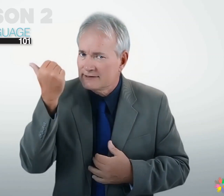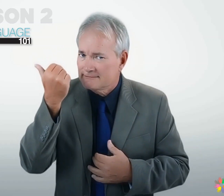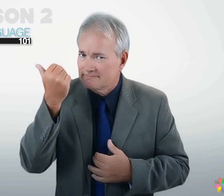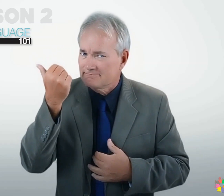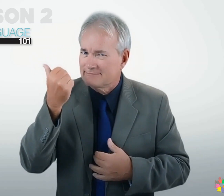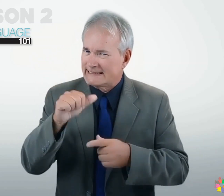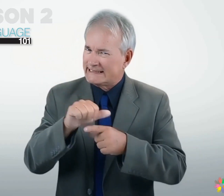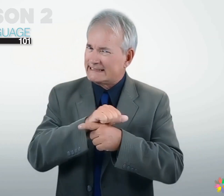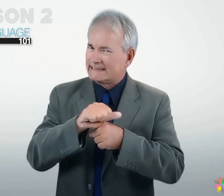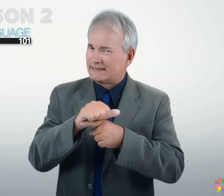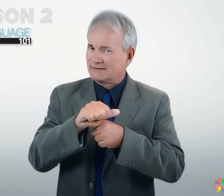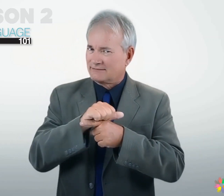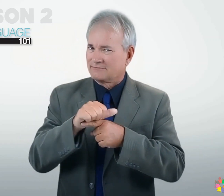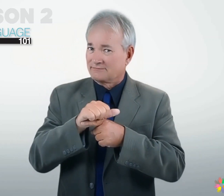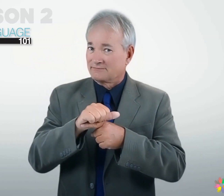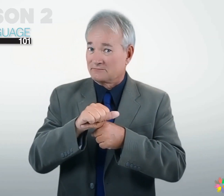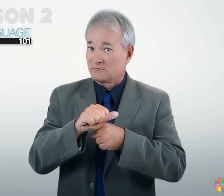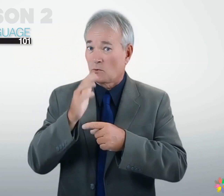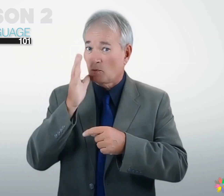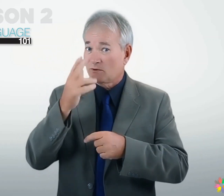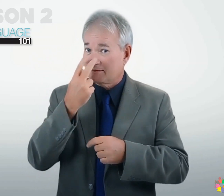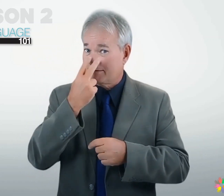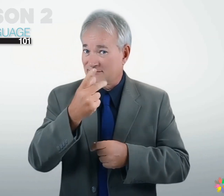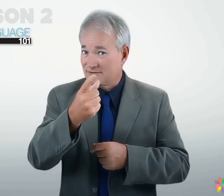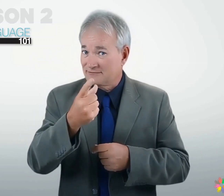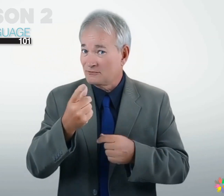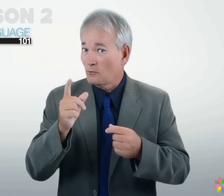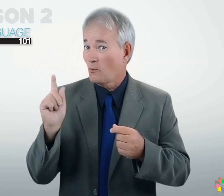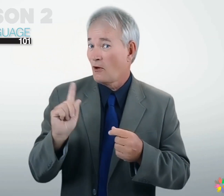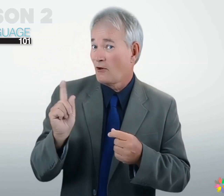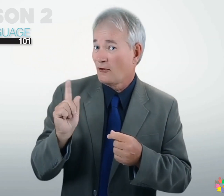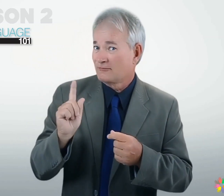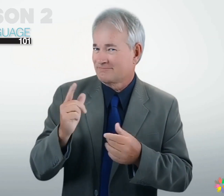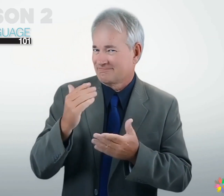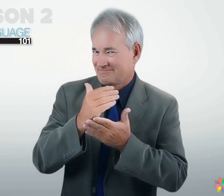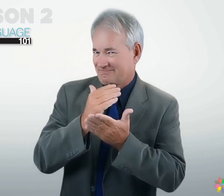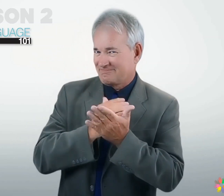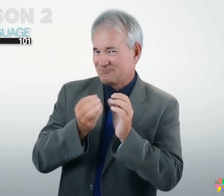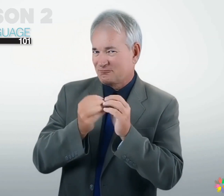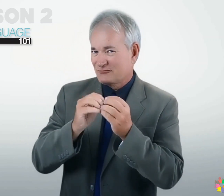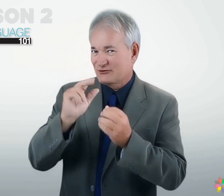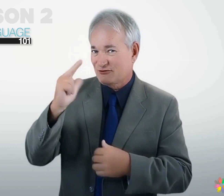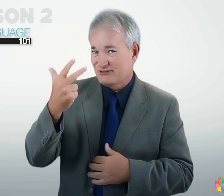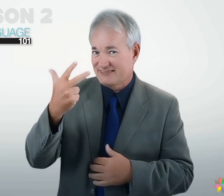Obviously, we need colors too. So I'll see you where? Lesson number 3.